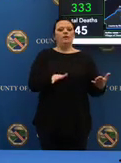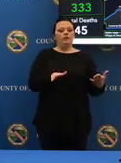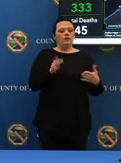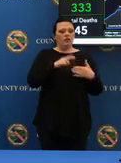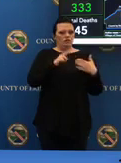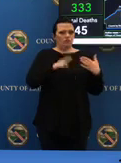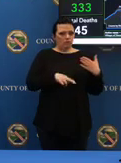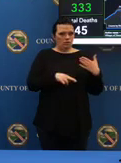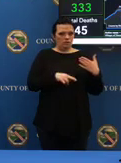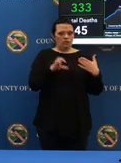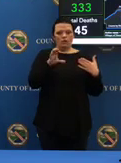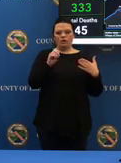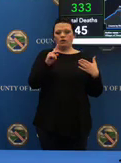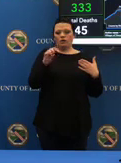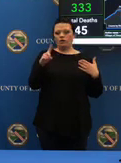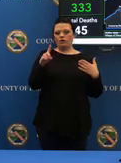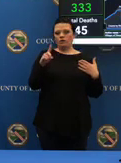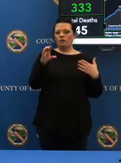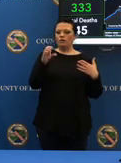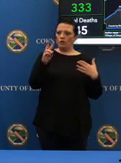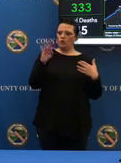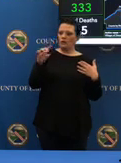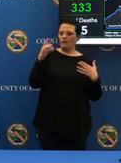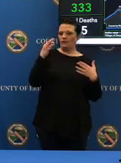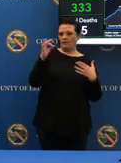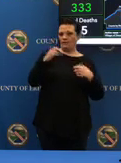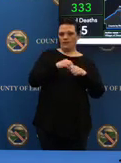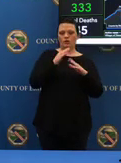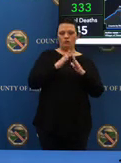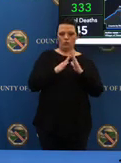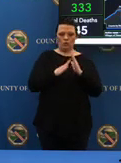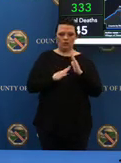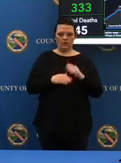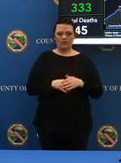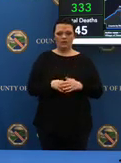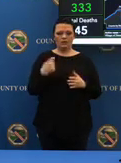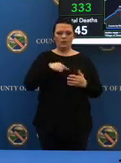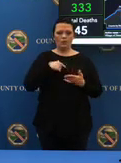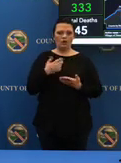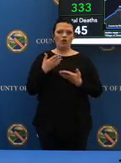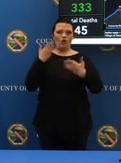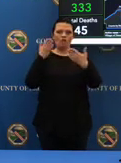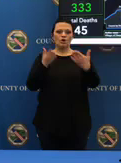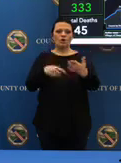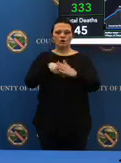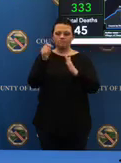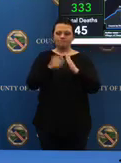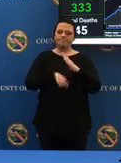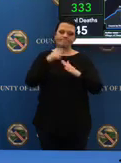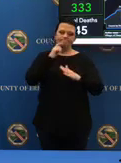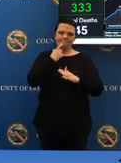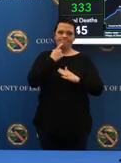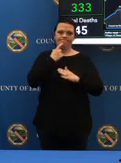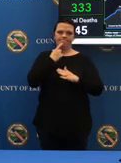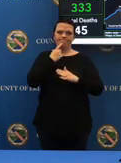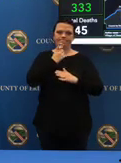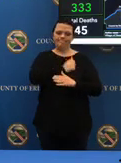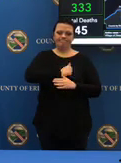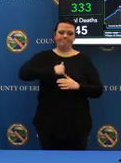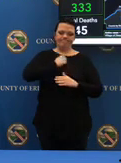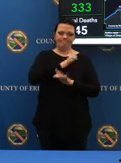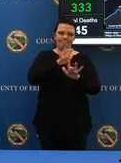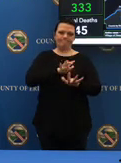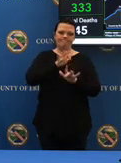a result of COVID-19 in our community, and we offer our deepest condolences to each of the individuals